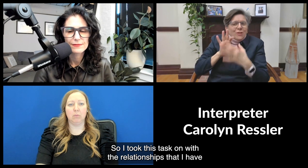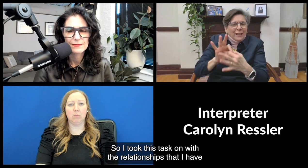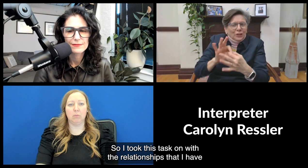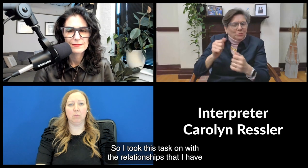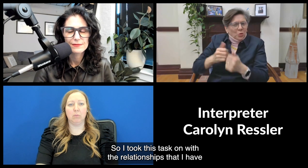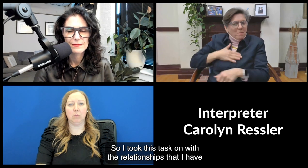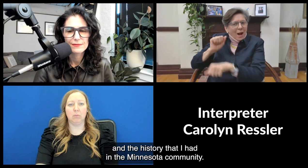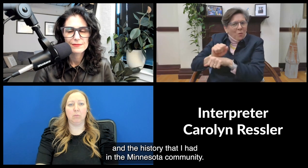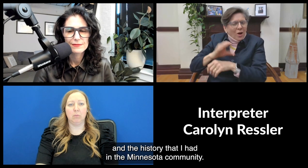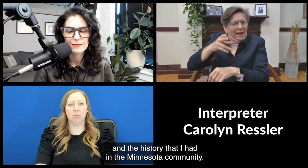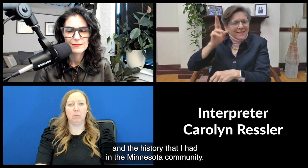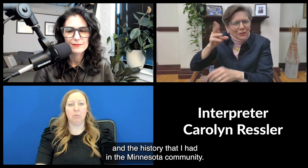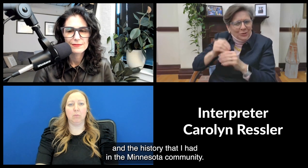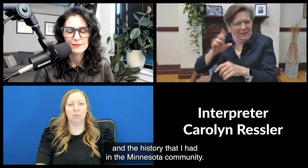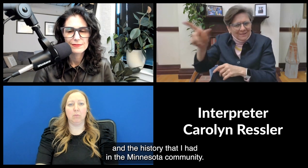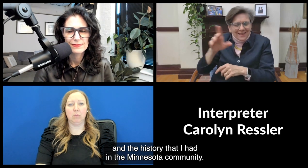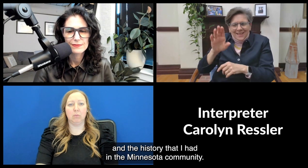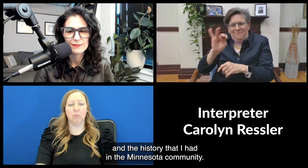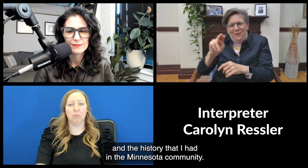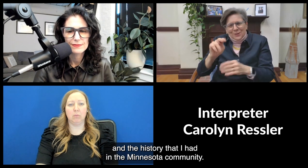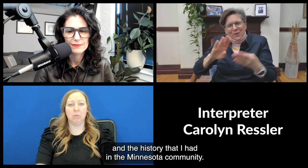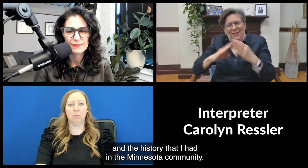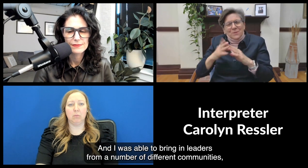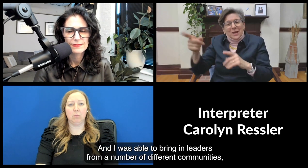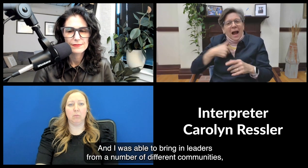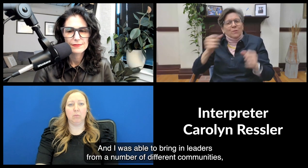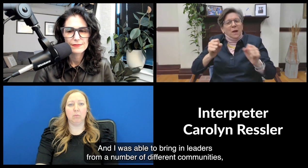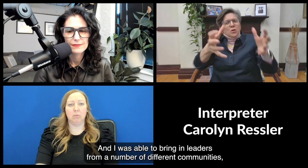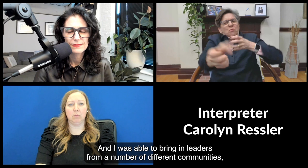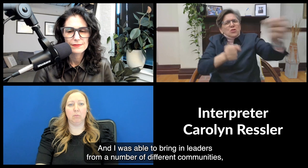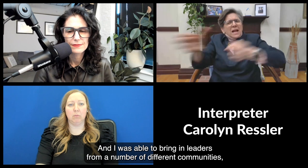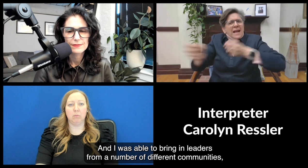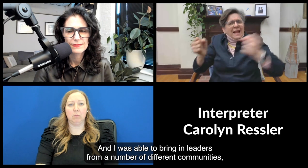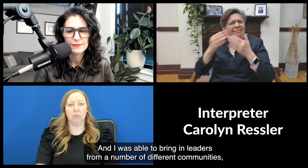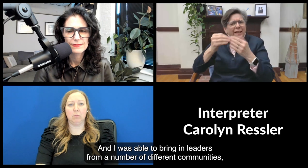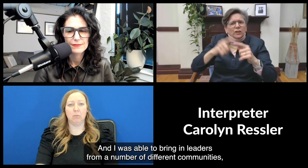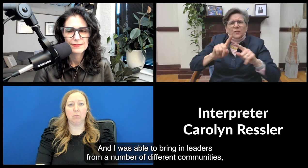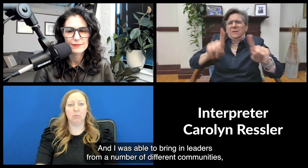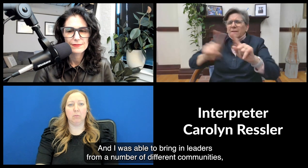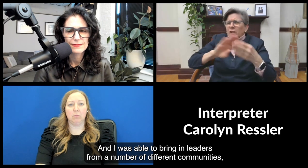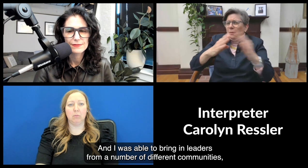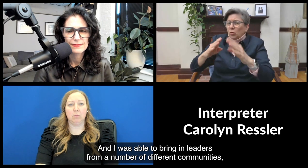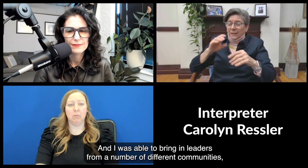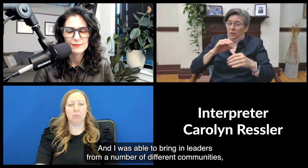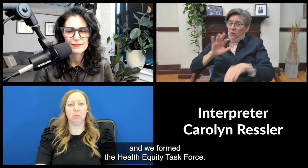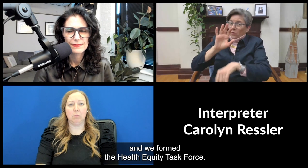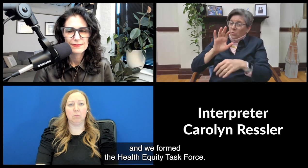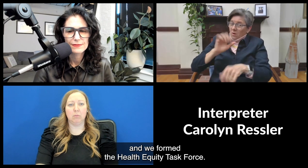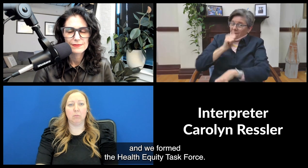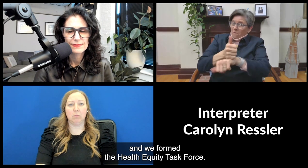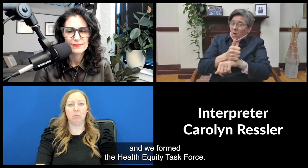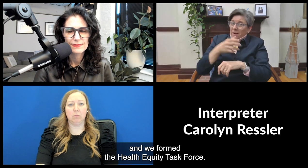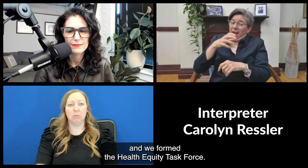So I took this task on with the relationships that I have and the history that I had in the Minnesota community. And I was able to bring in leaders from